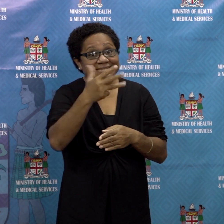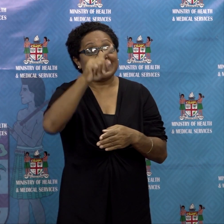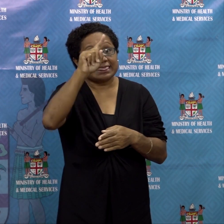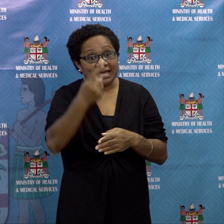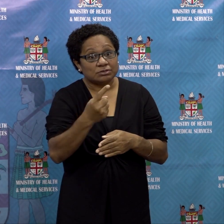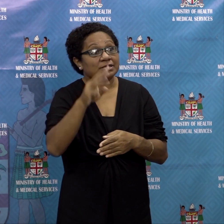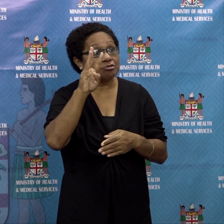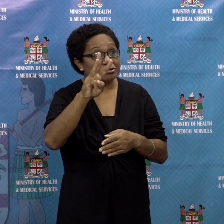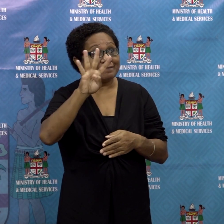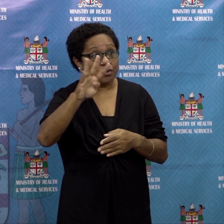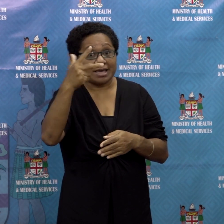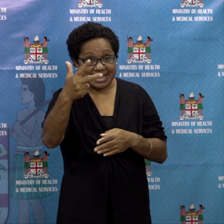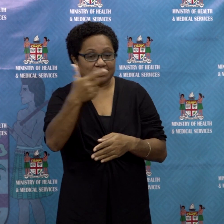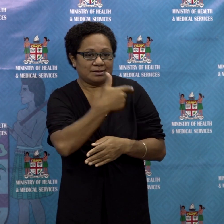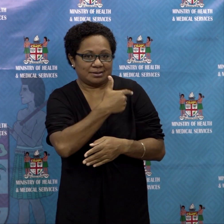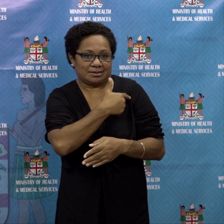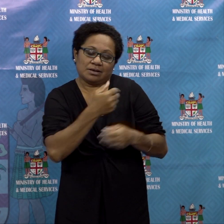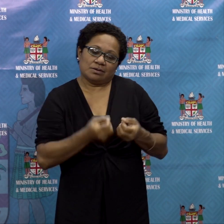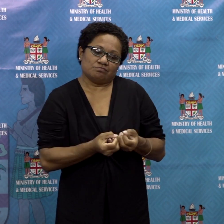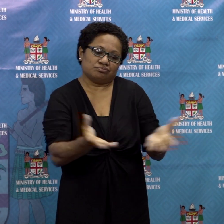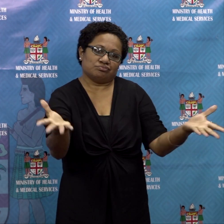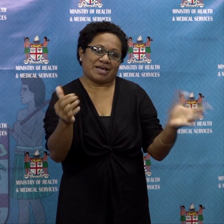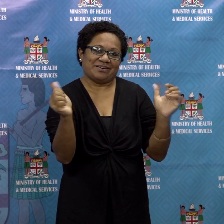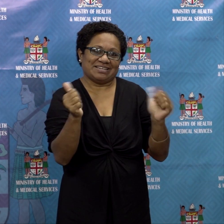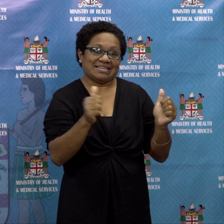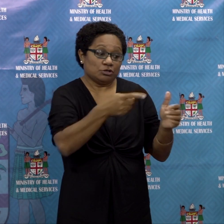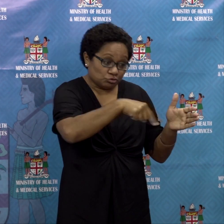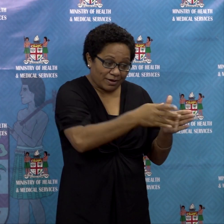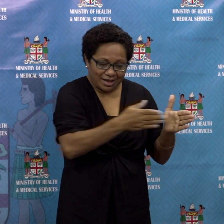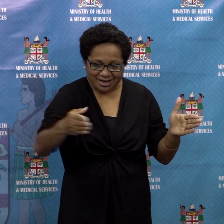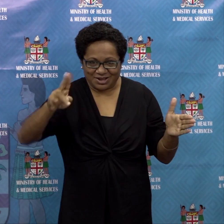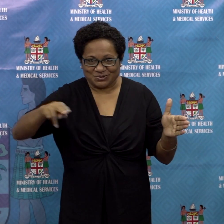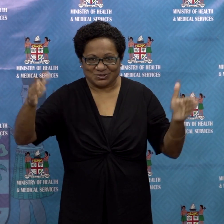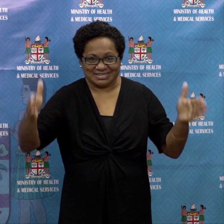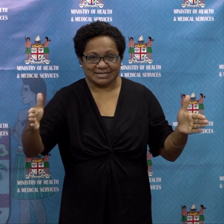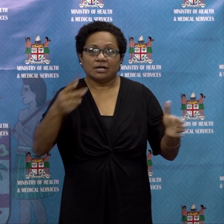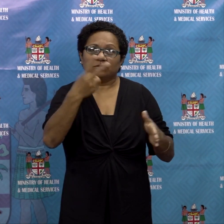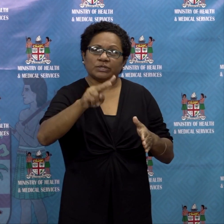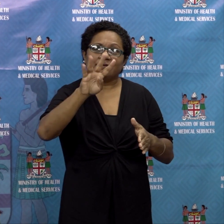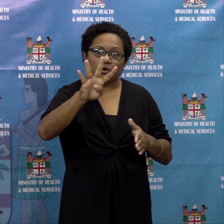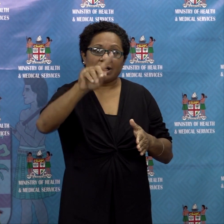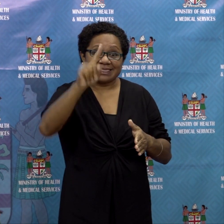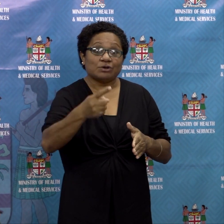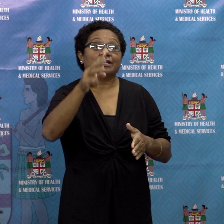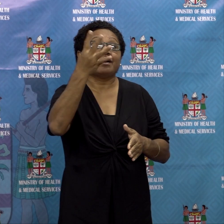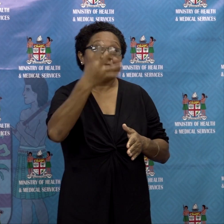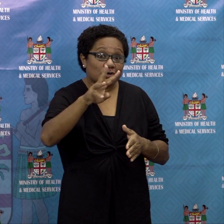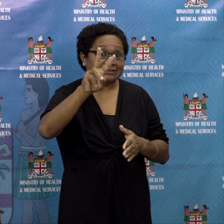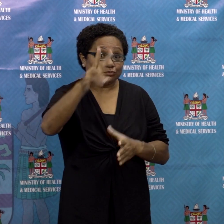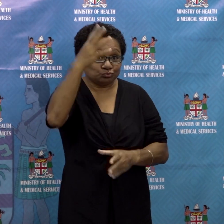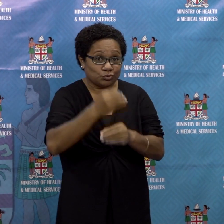19,348 vaccinations in the Suva corridor and 24,042 in all of Fiji.